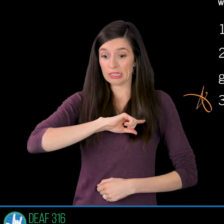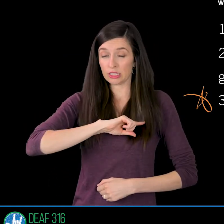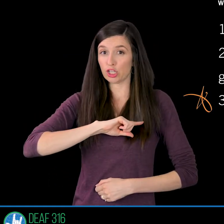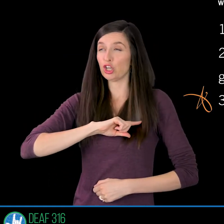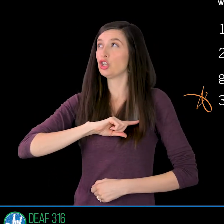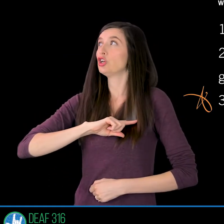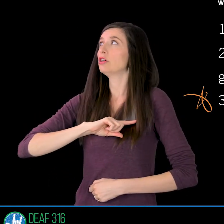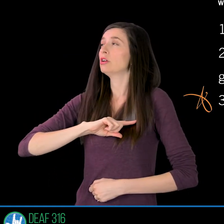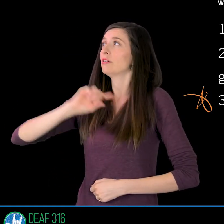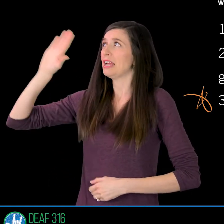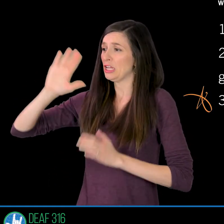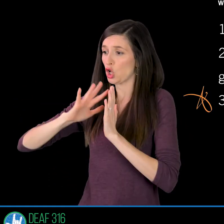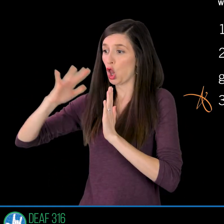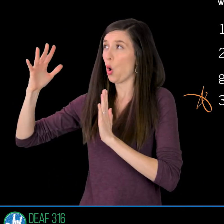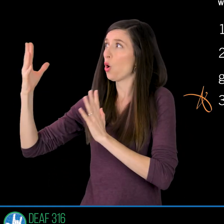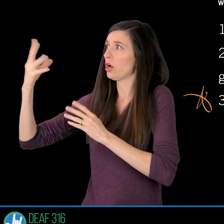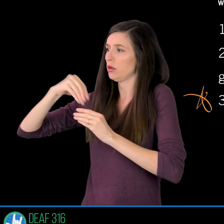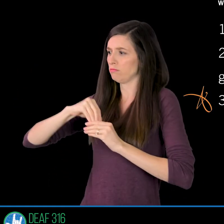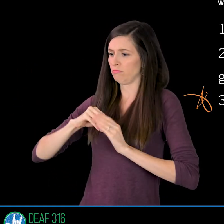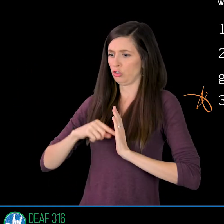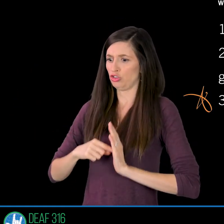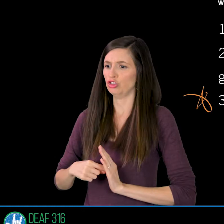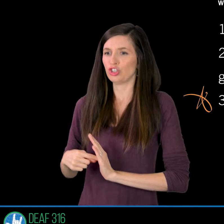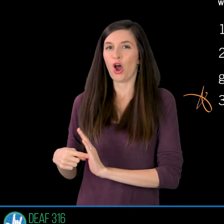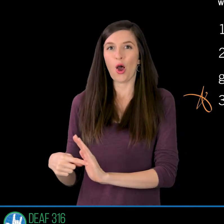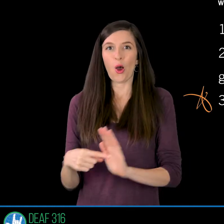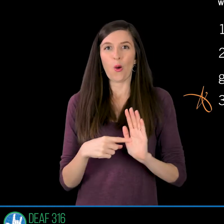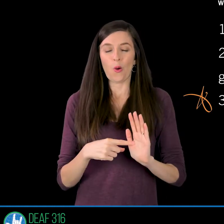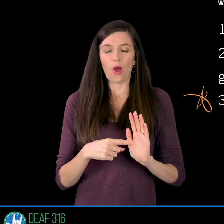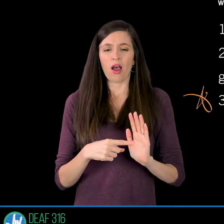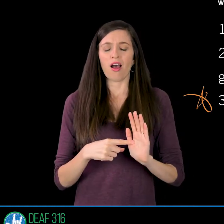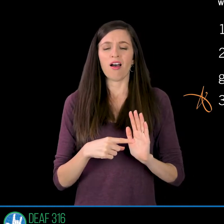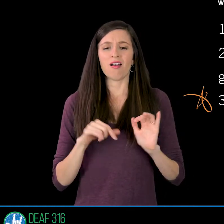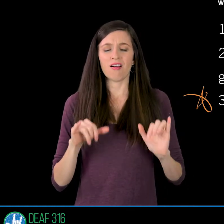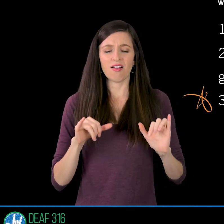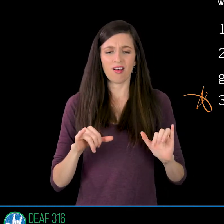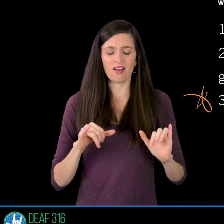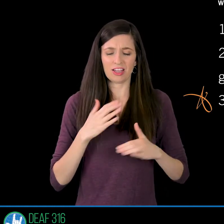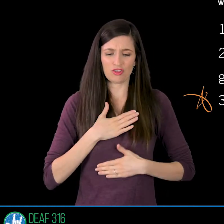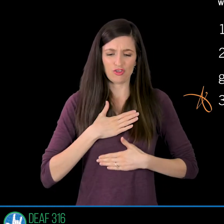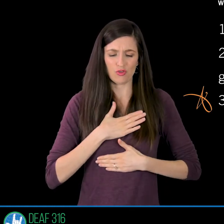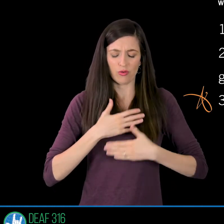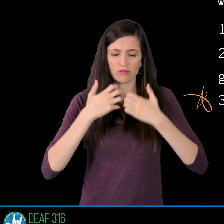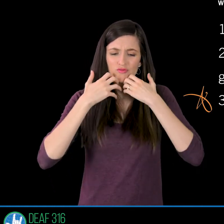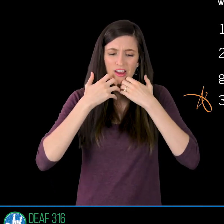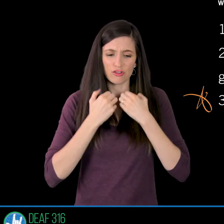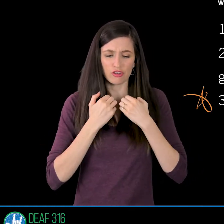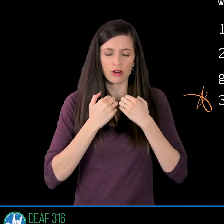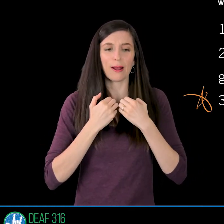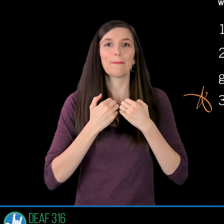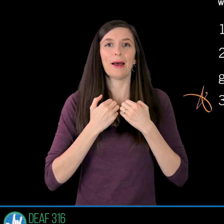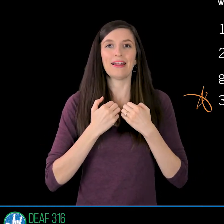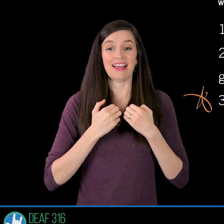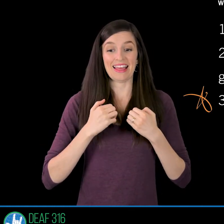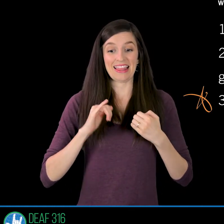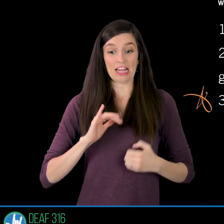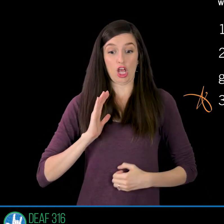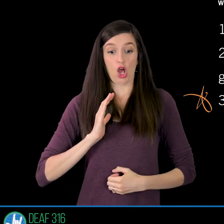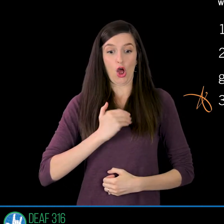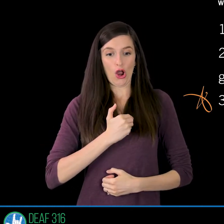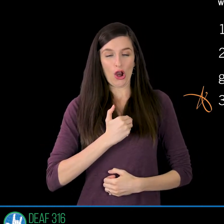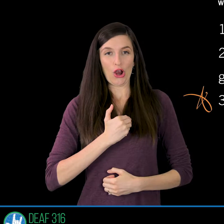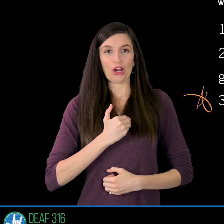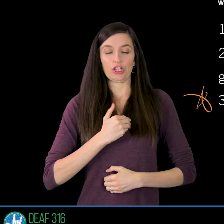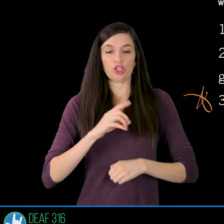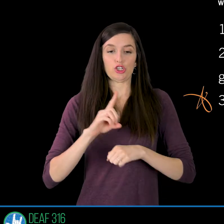display His glory by treasuring it and enjoying it and showing it, and